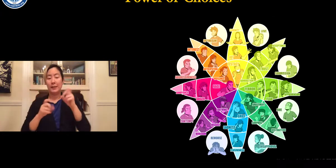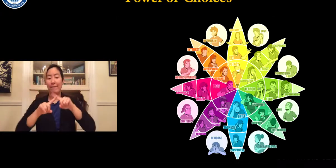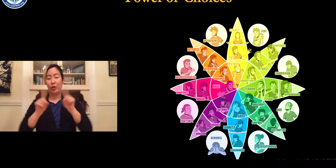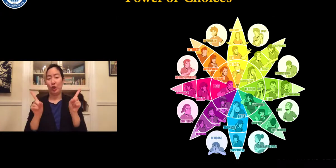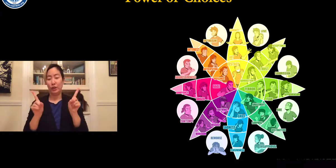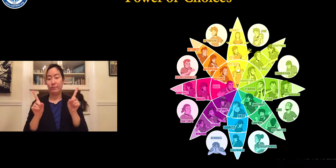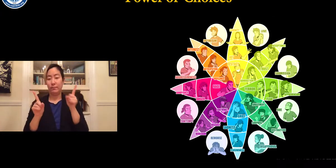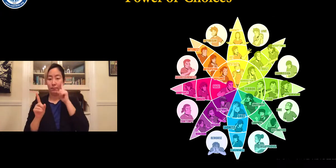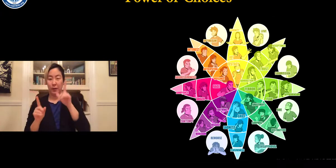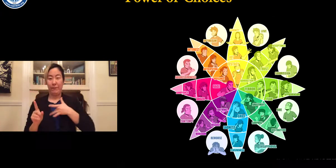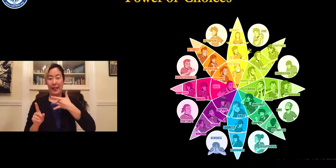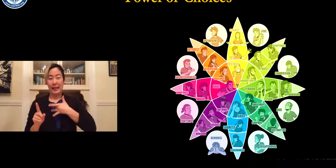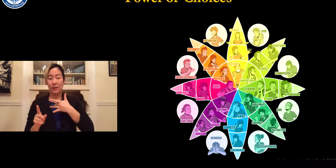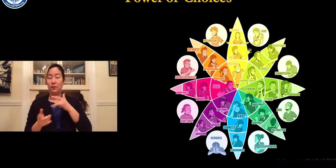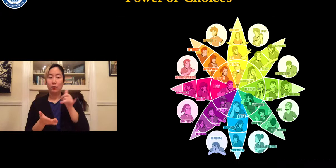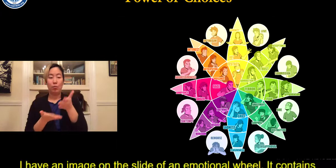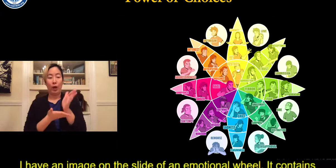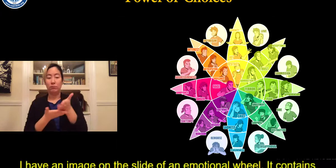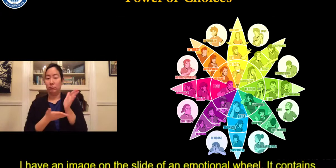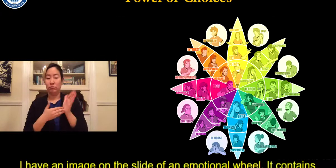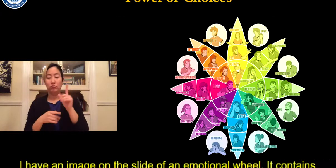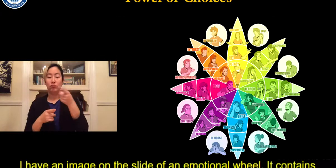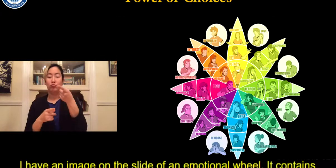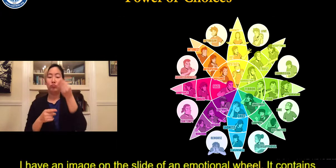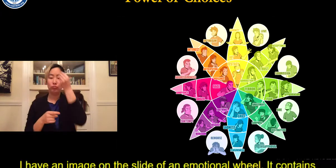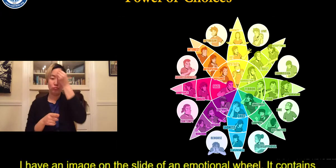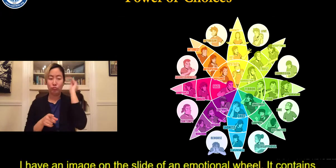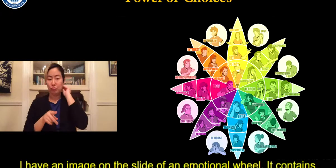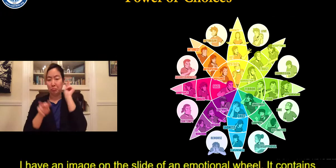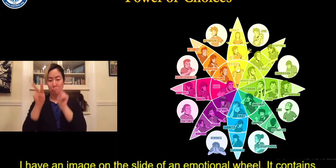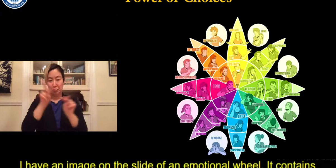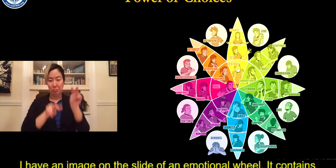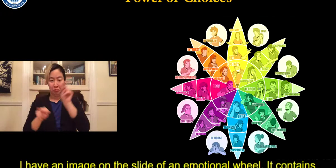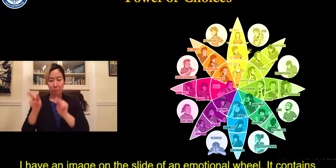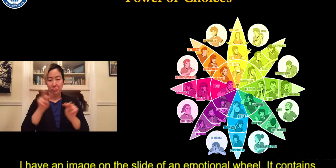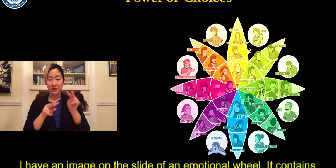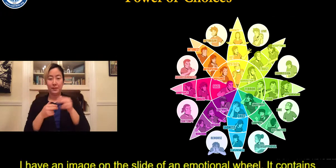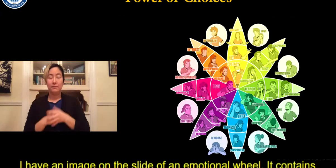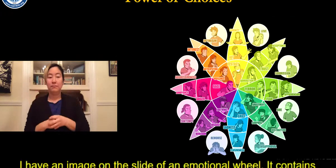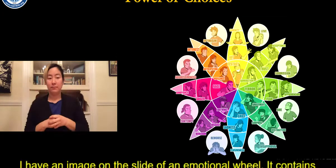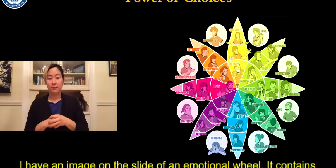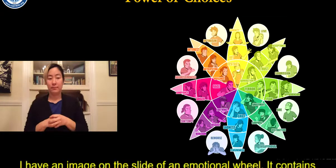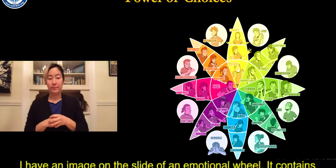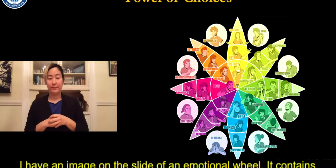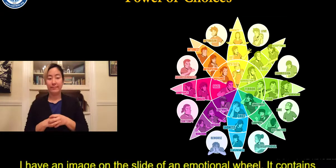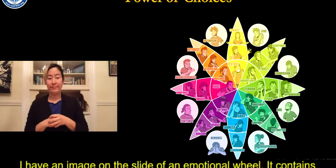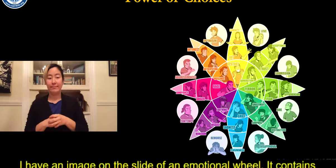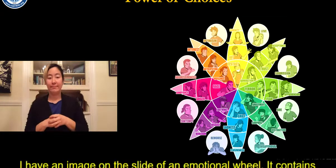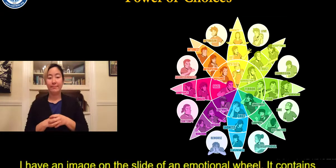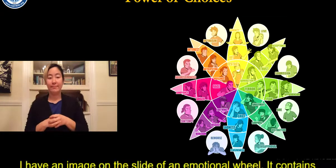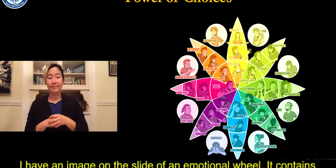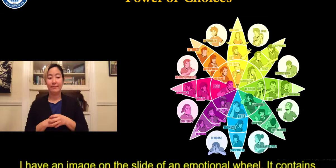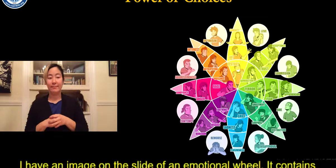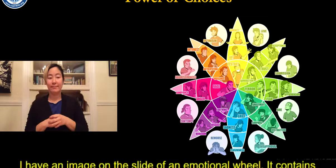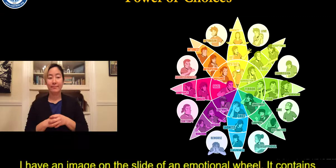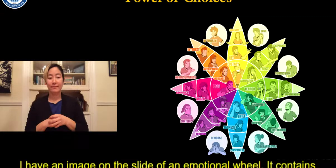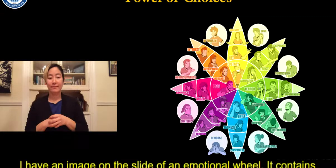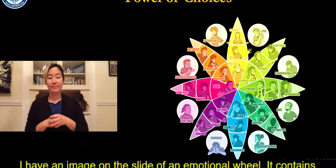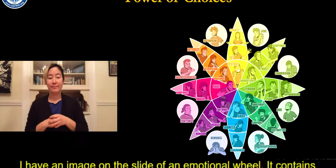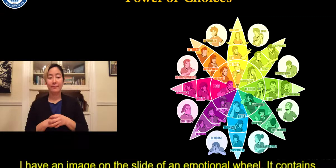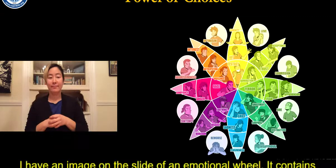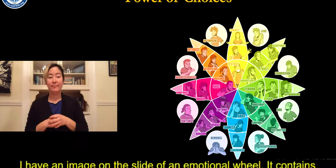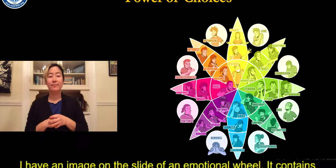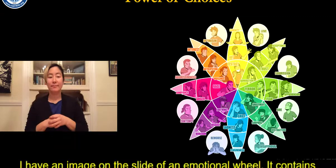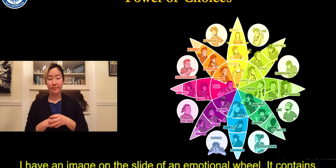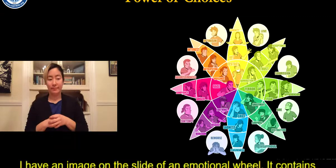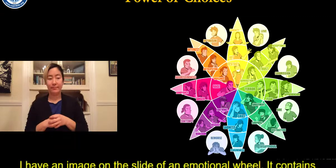The colors don't necessarily represent the feeling. You might have a different color in your mind for that emotion or that feeling,